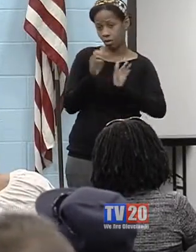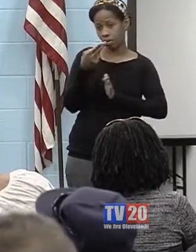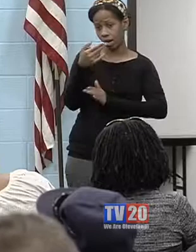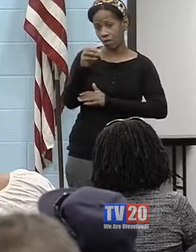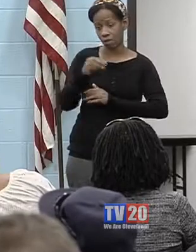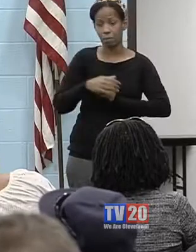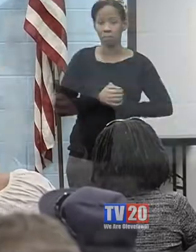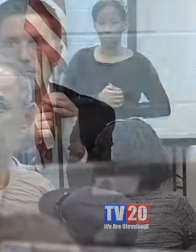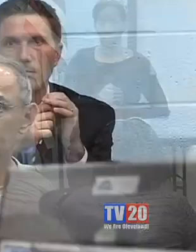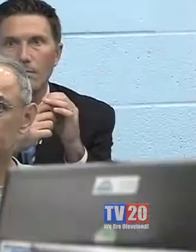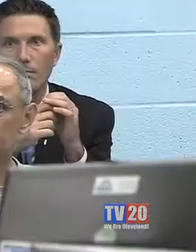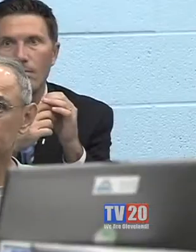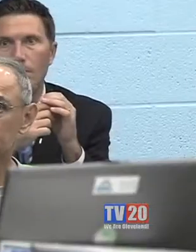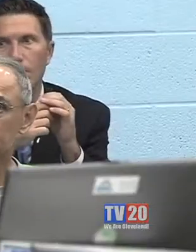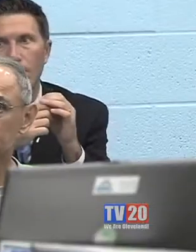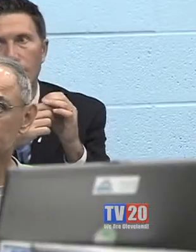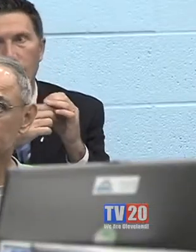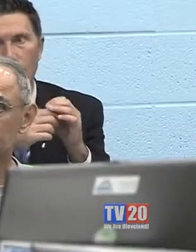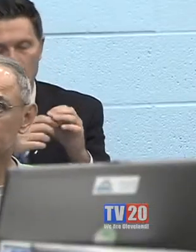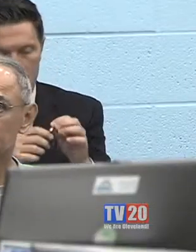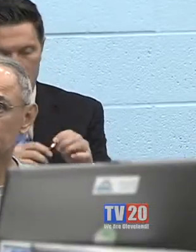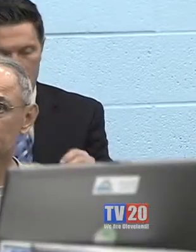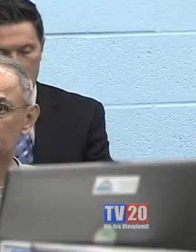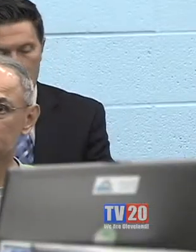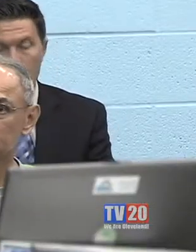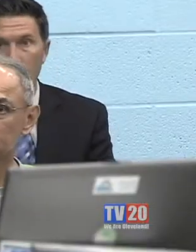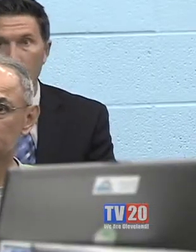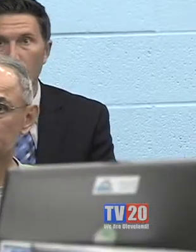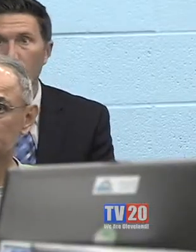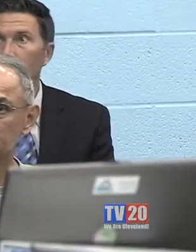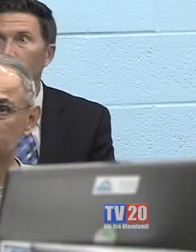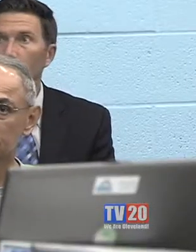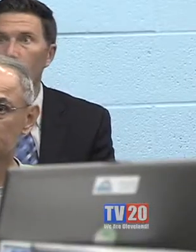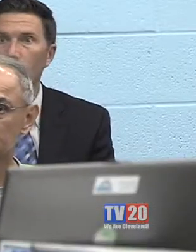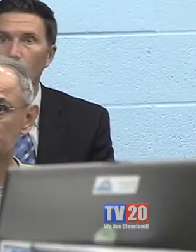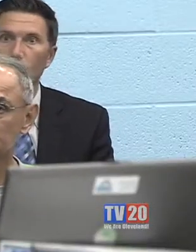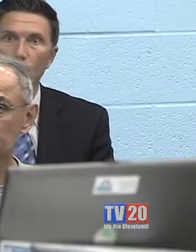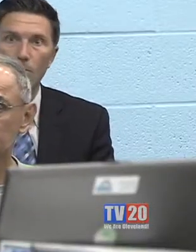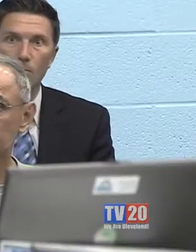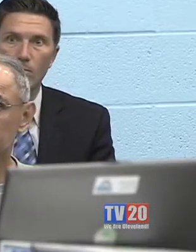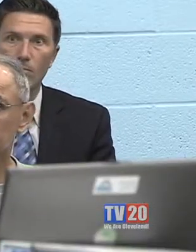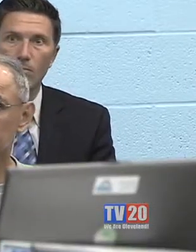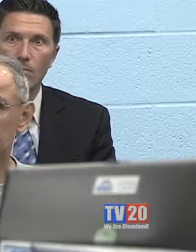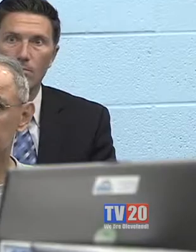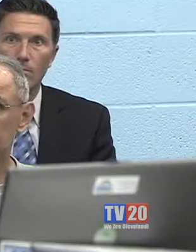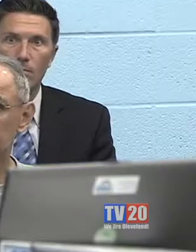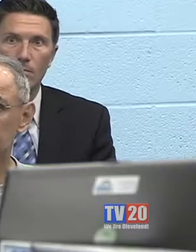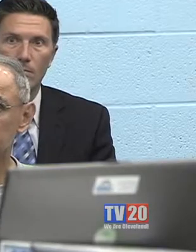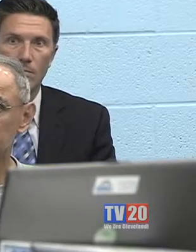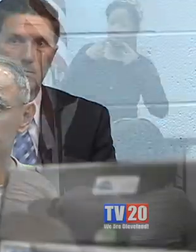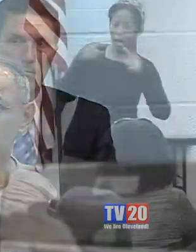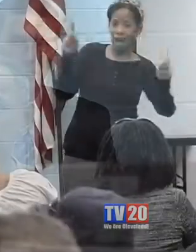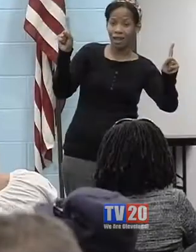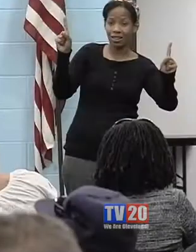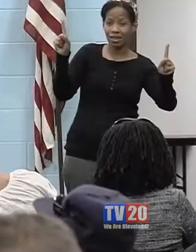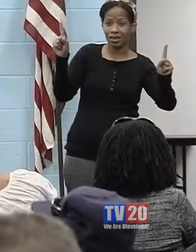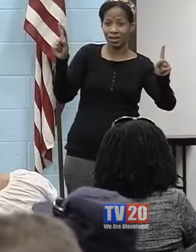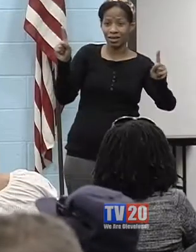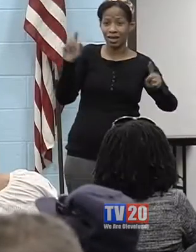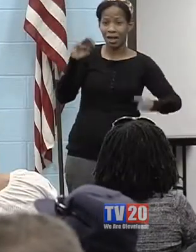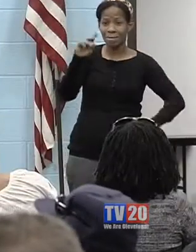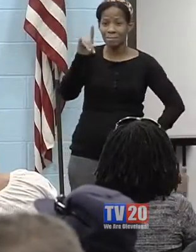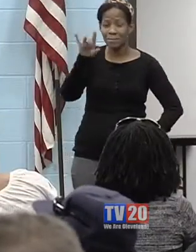that's exactly what happened. So effective January 1 of this year, the white cane is covered by